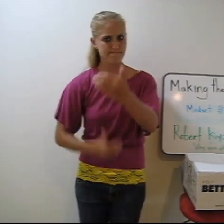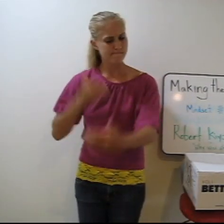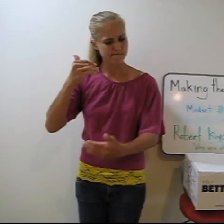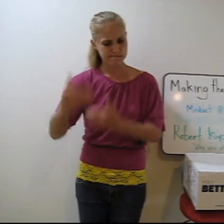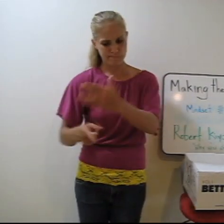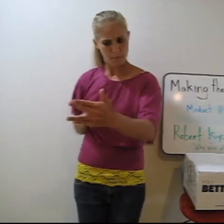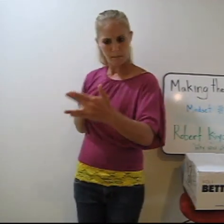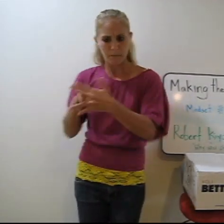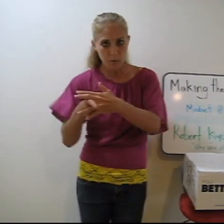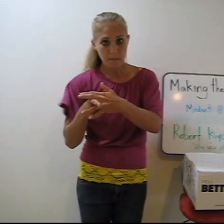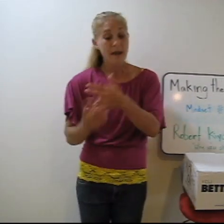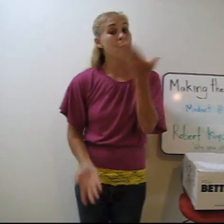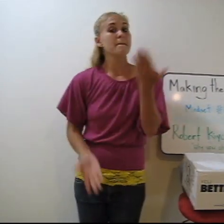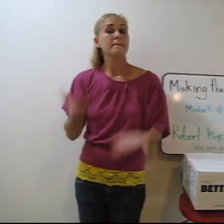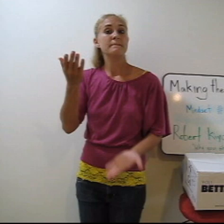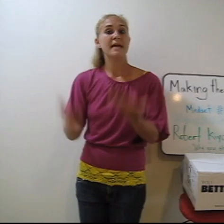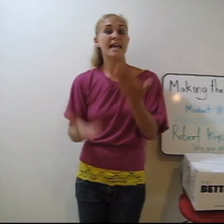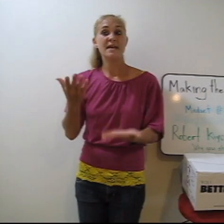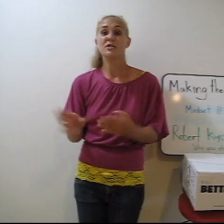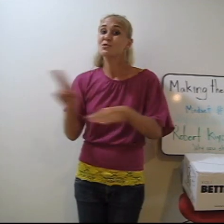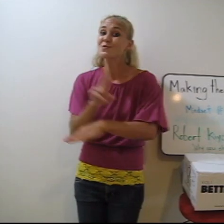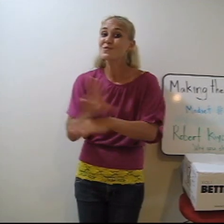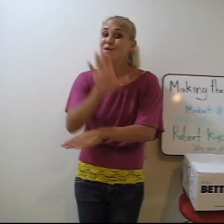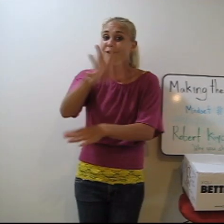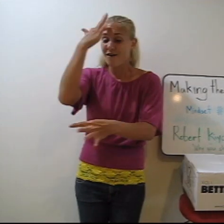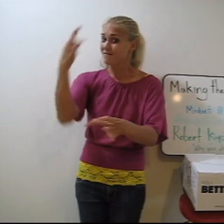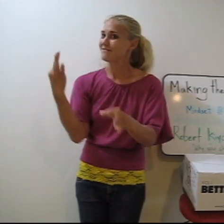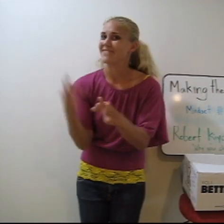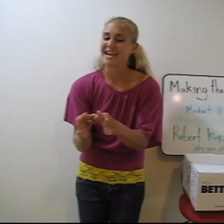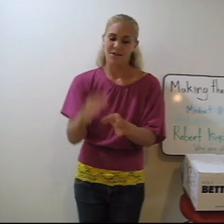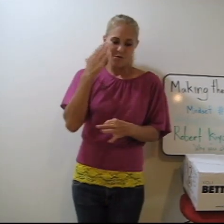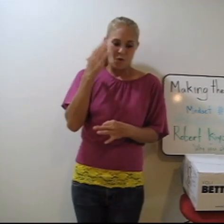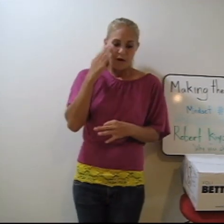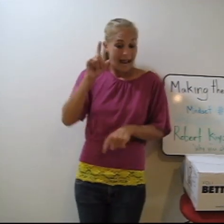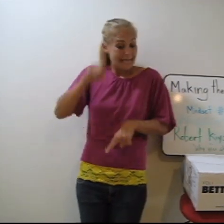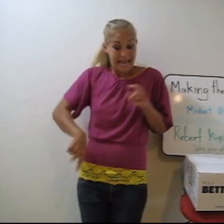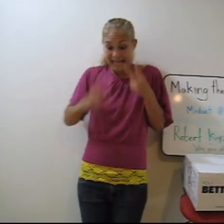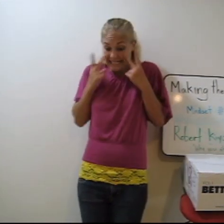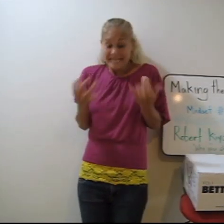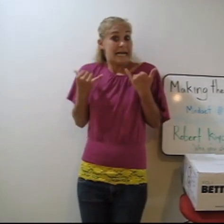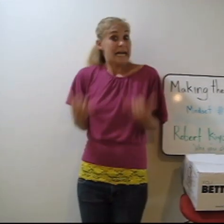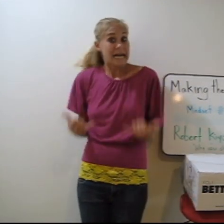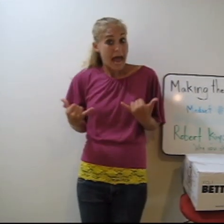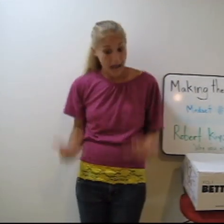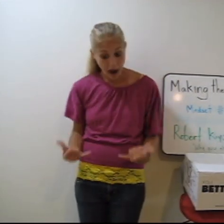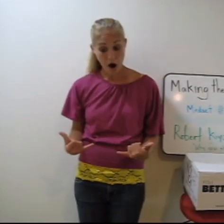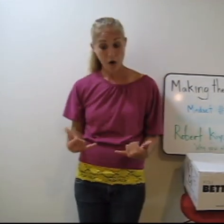Maybe simply in faith, knowing that even though the results aren't visible, the compound